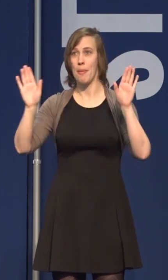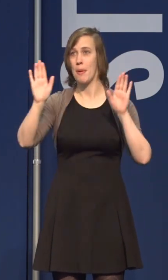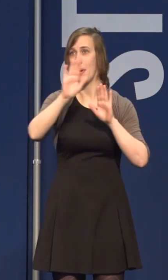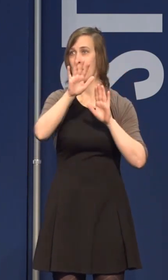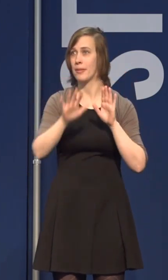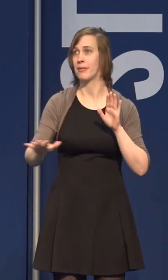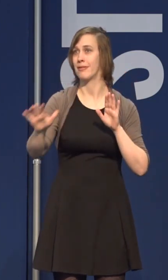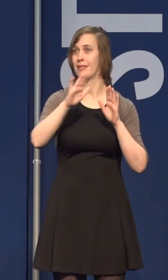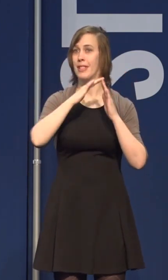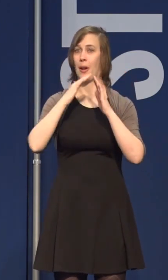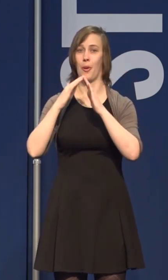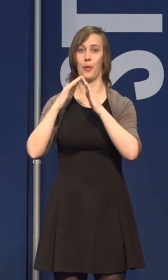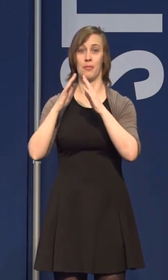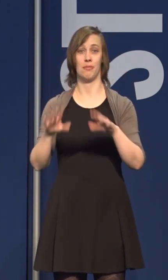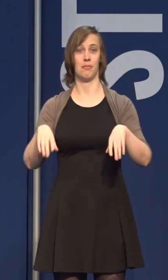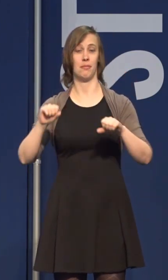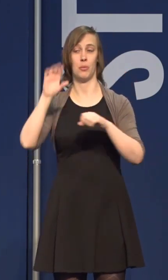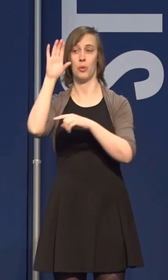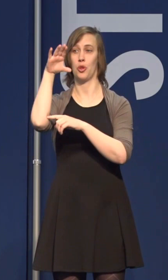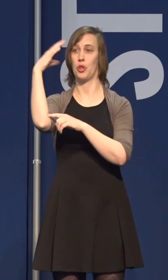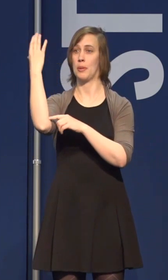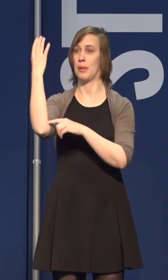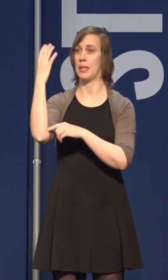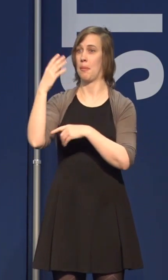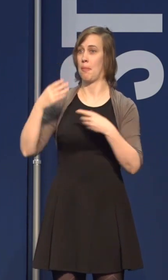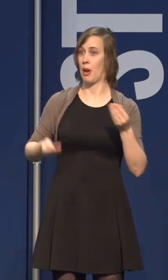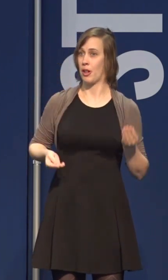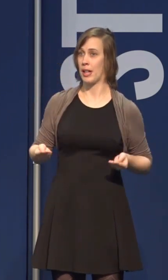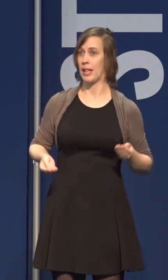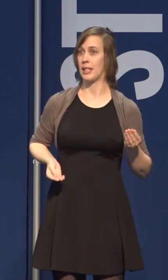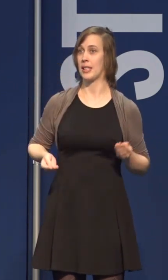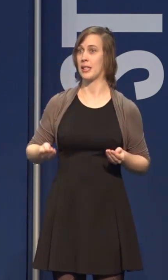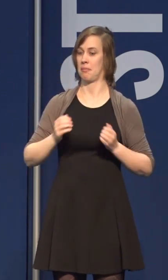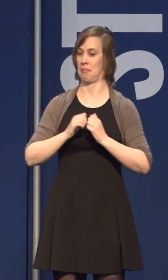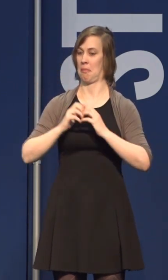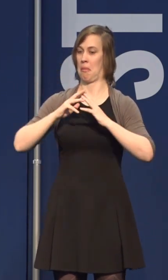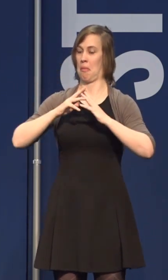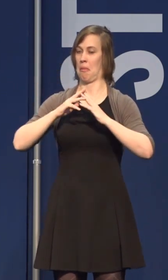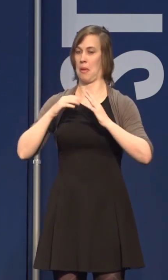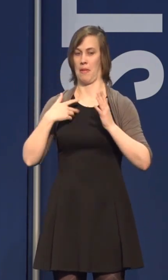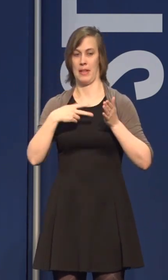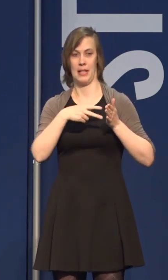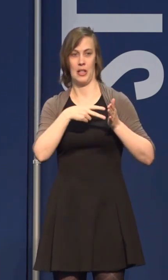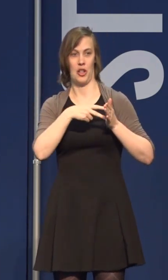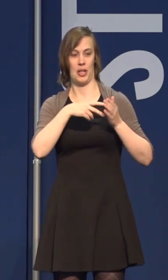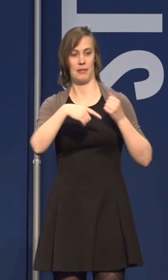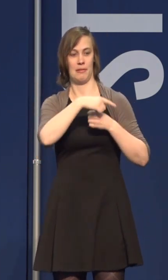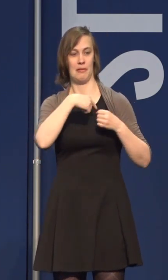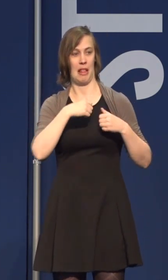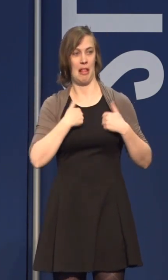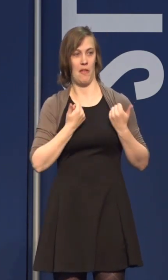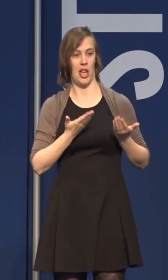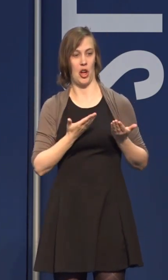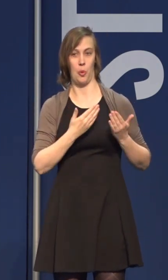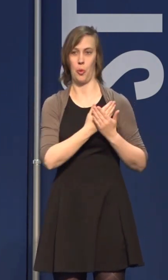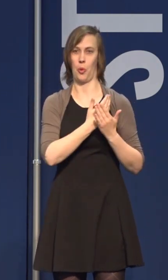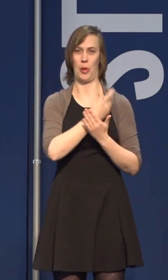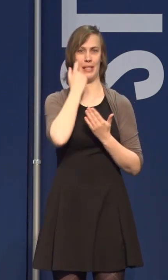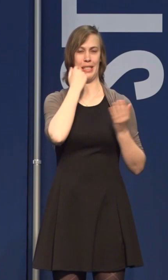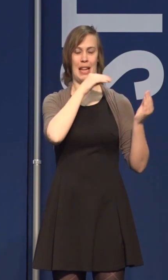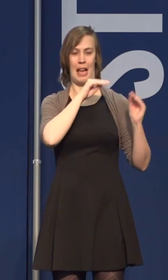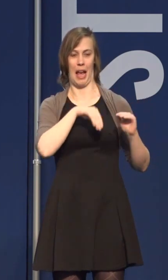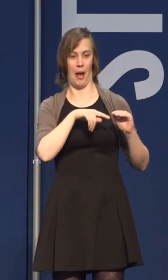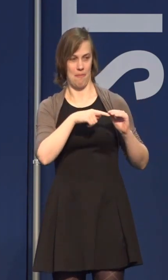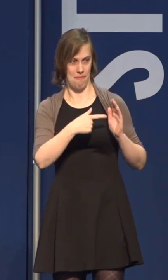market that helped to launch the business of one of our new Syrian residents, along with hosting 50 vendors